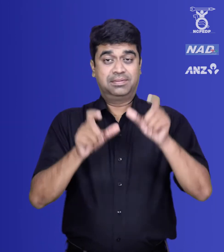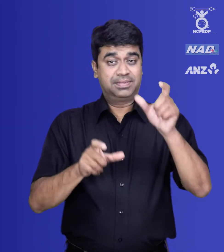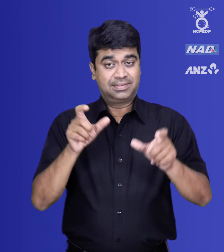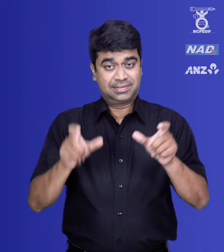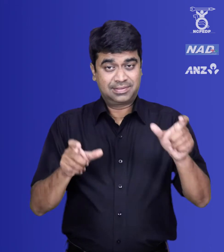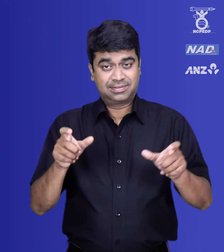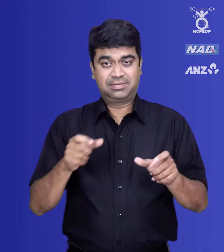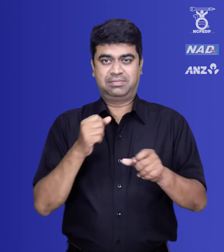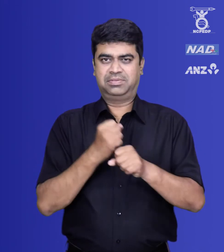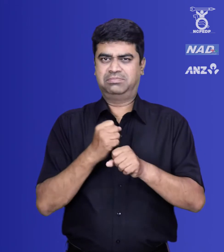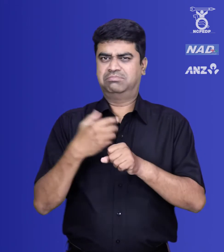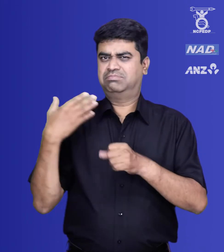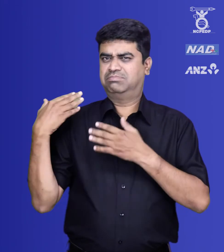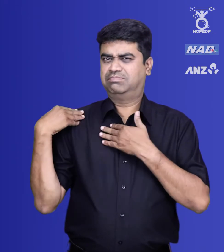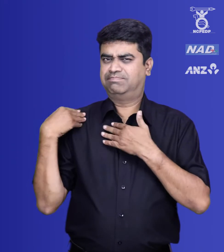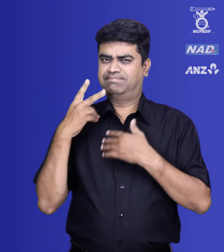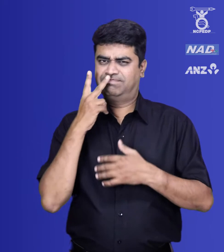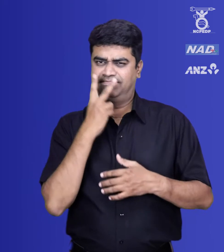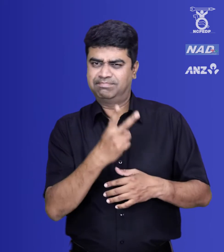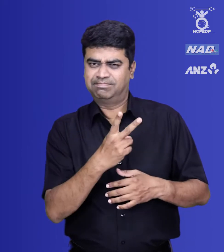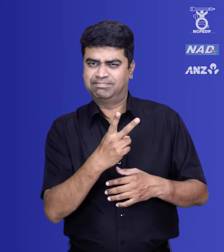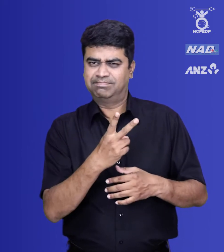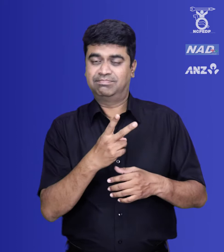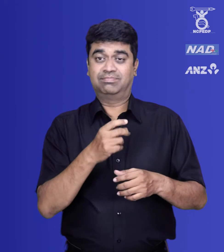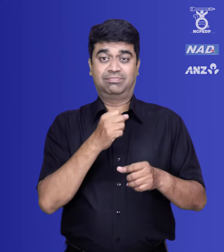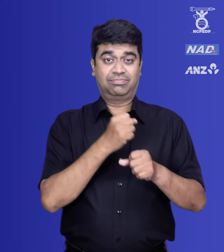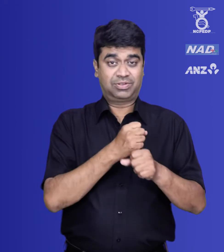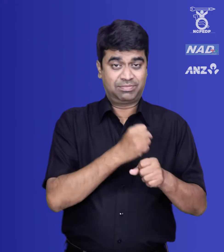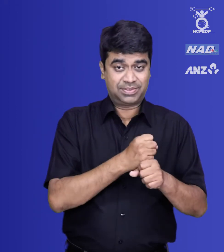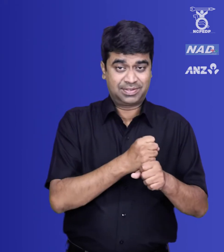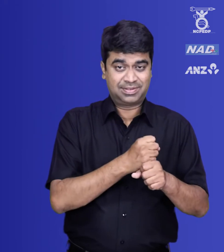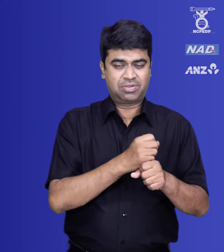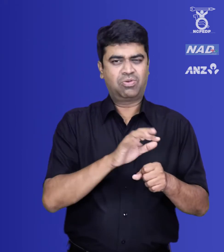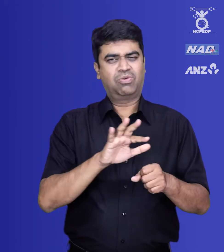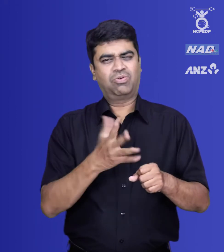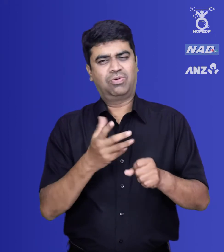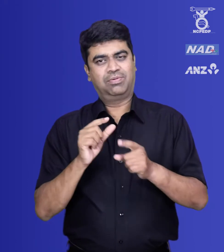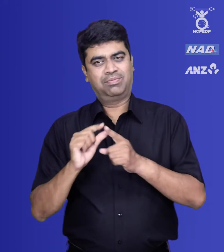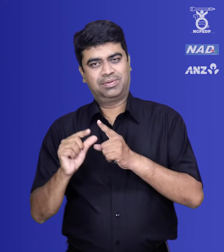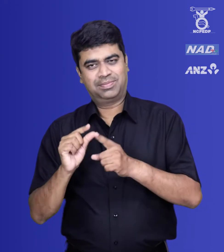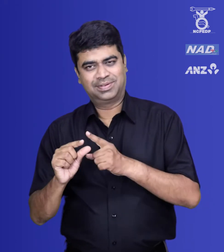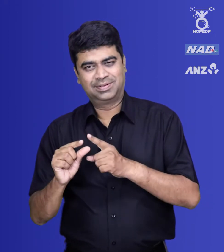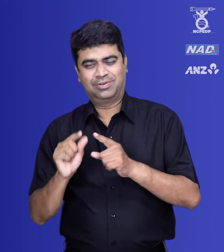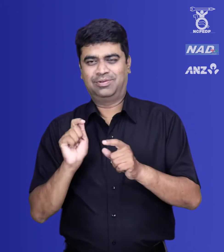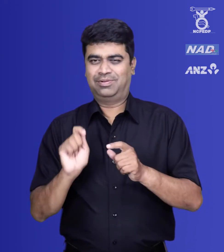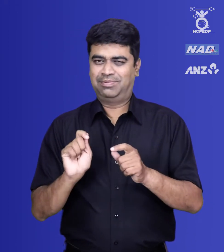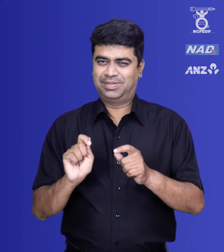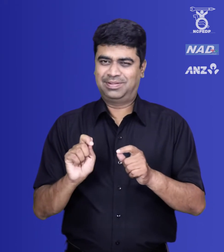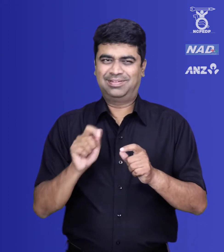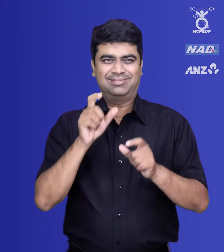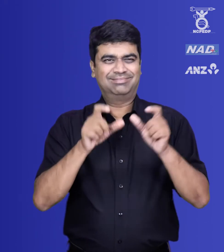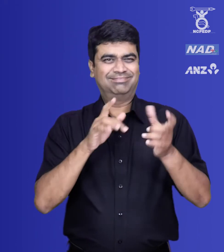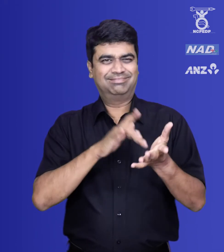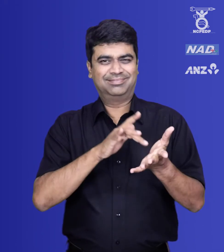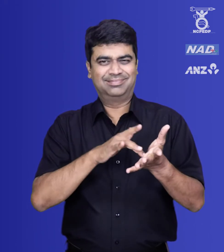The service providers, whether government or private, shall provide services in accordance with the rules on